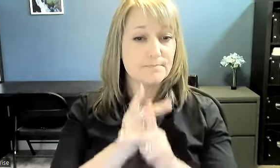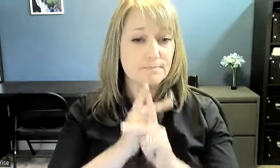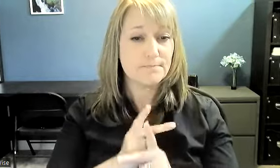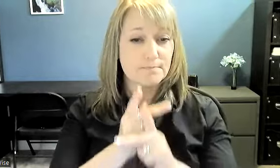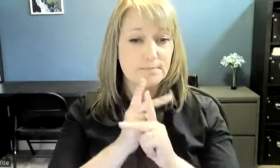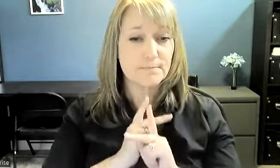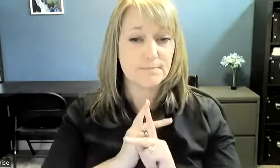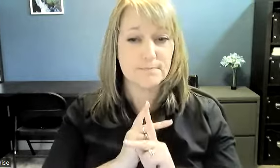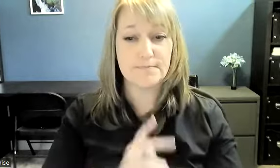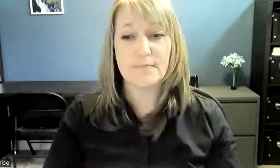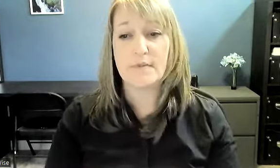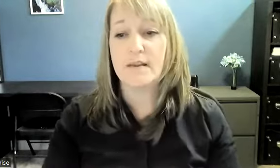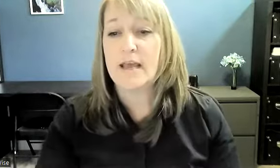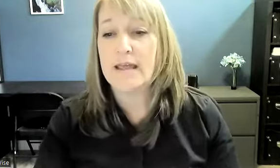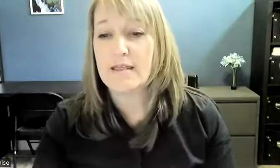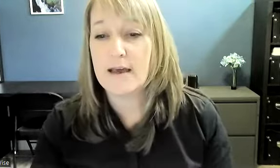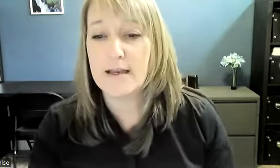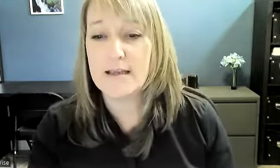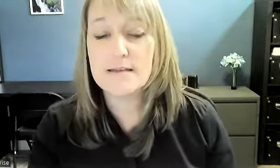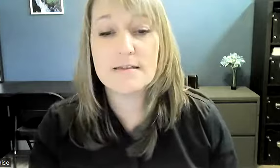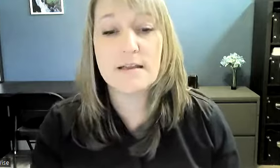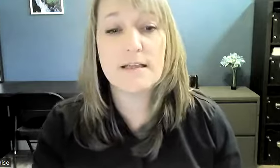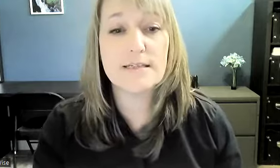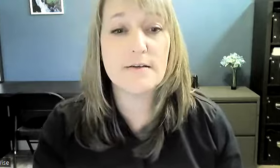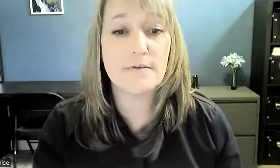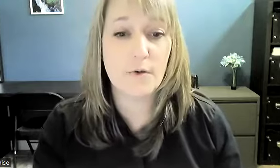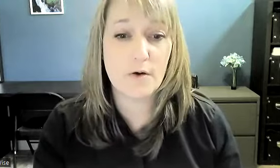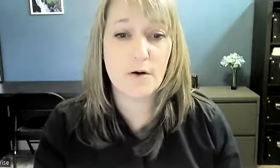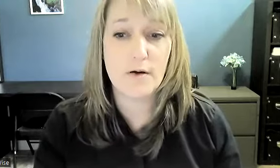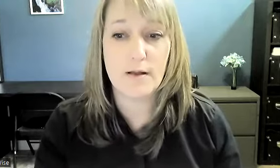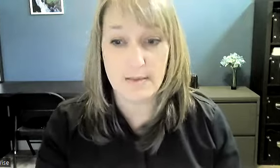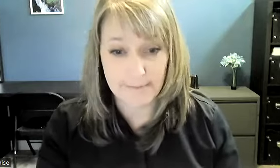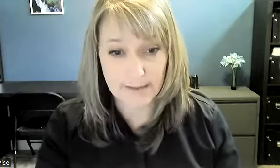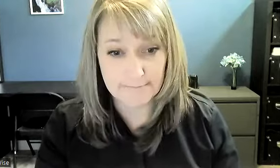And that is lesson 411.